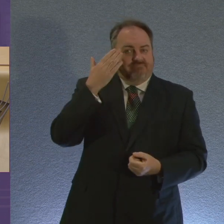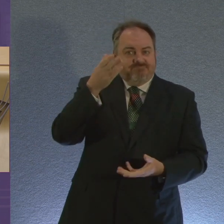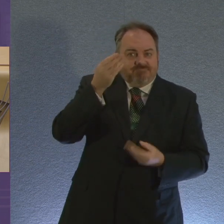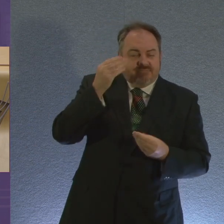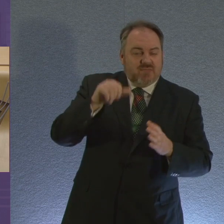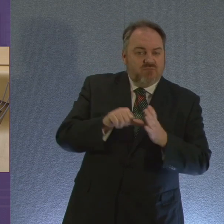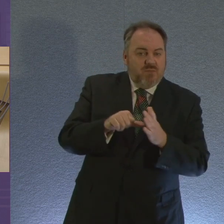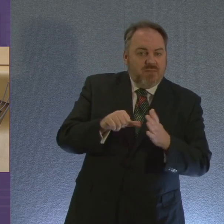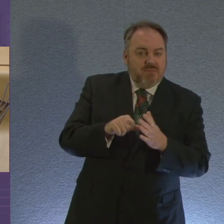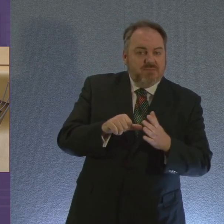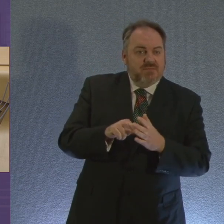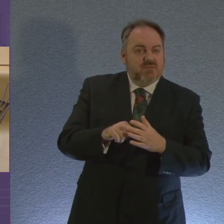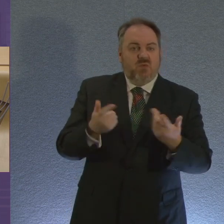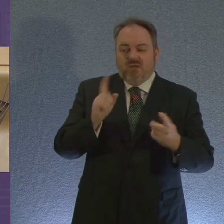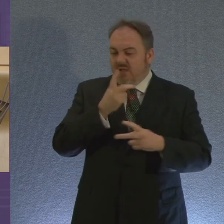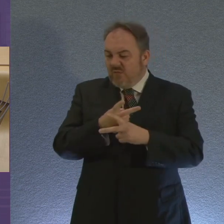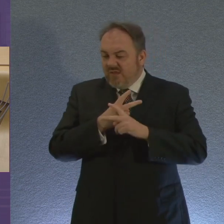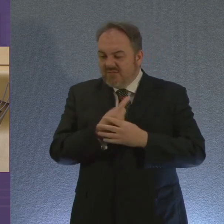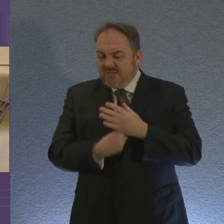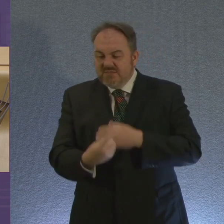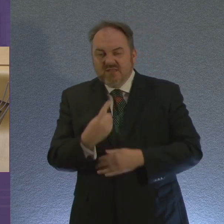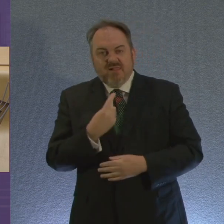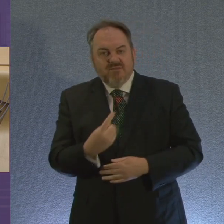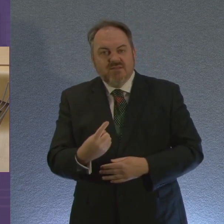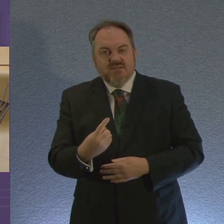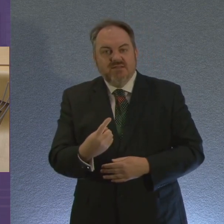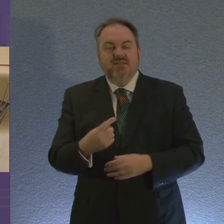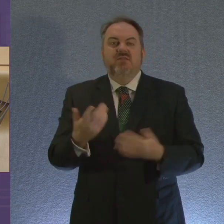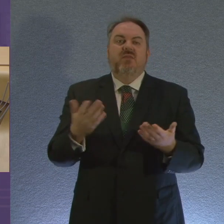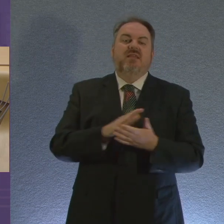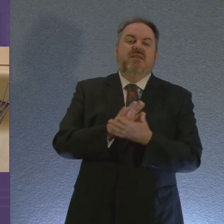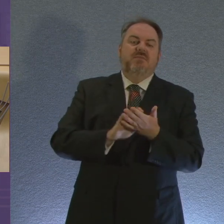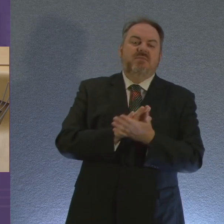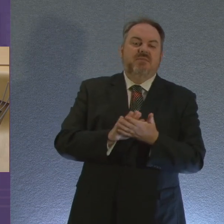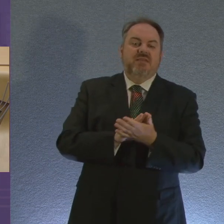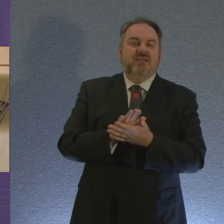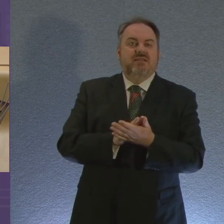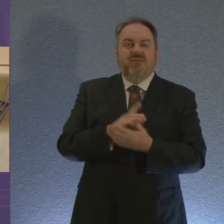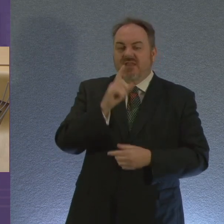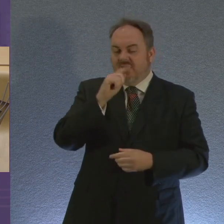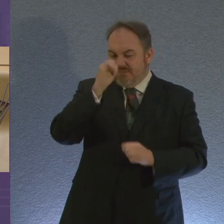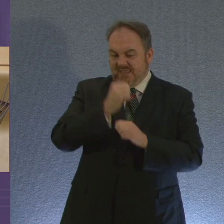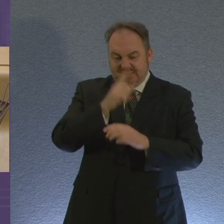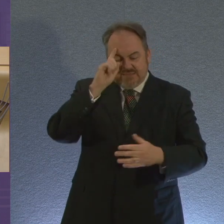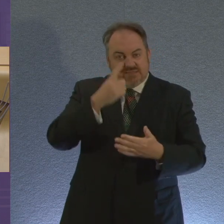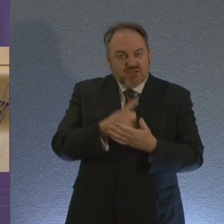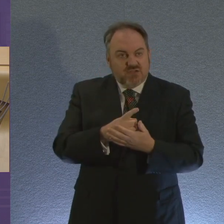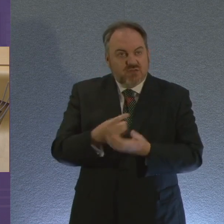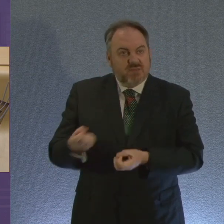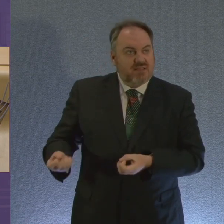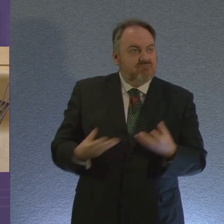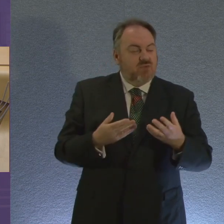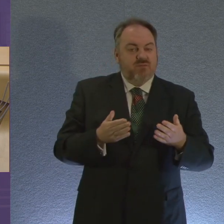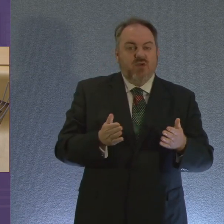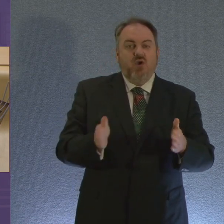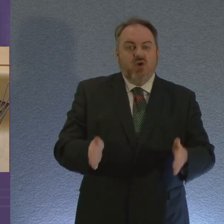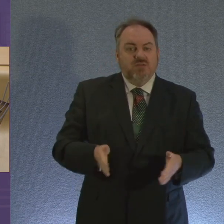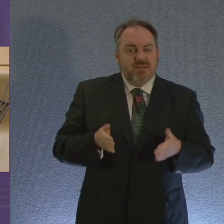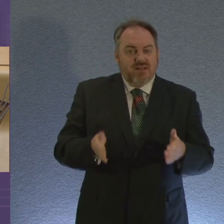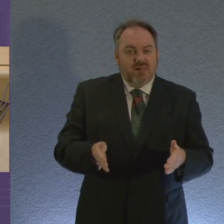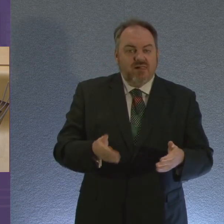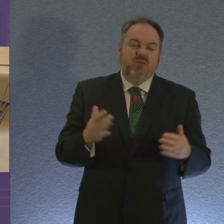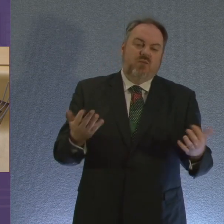existing certificates and provision of services to expedite the release of adults with incapacity from hospital. The majority of measures in this